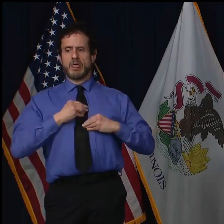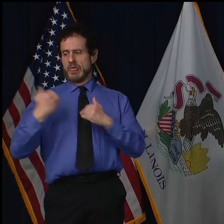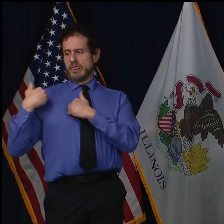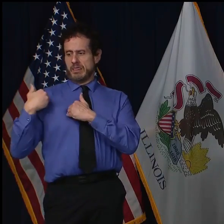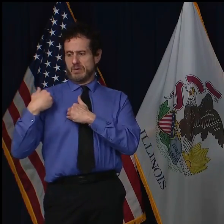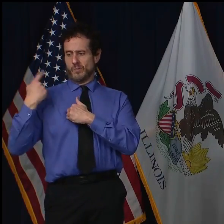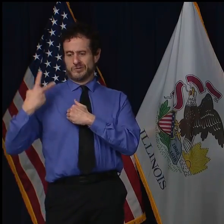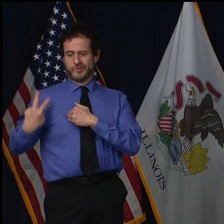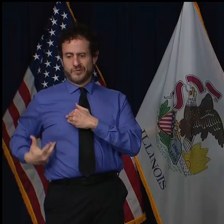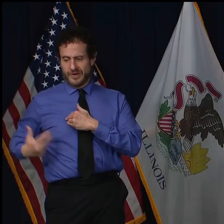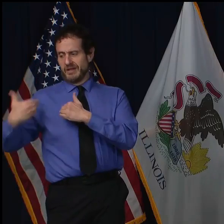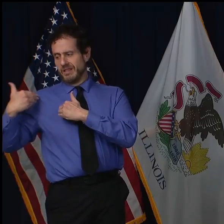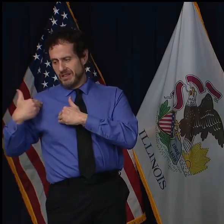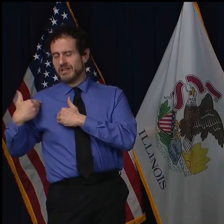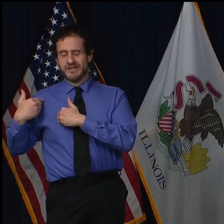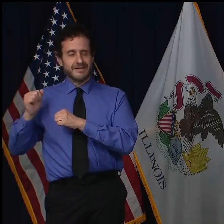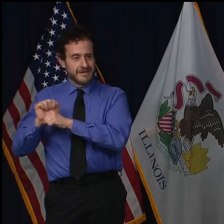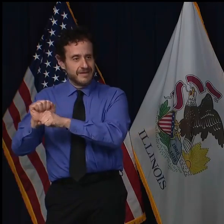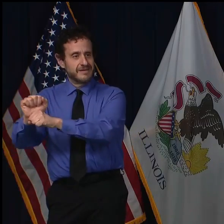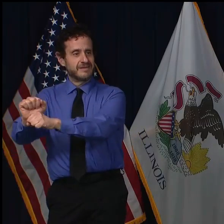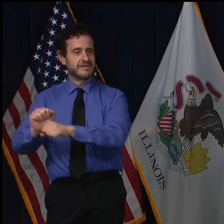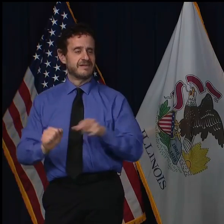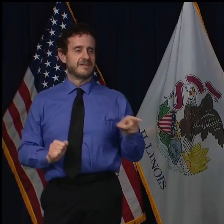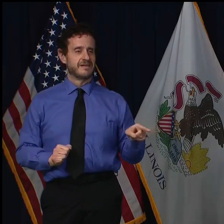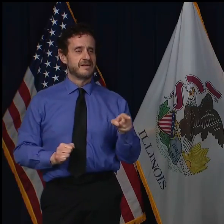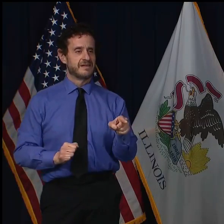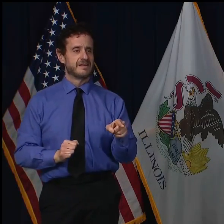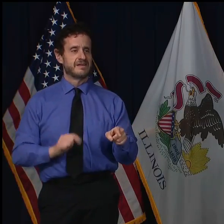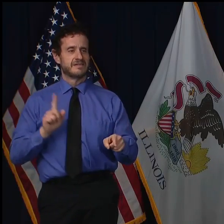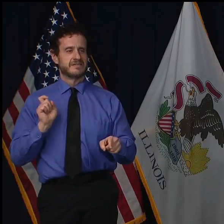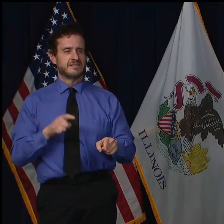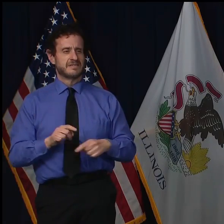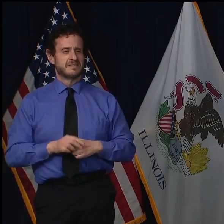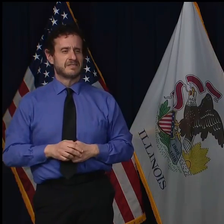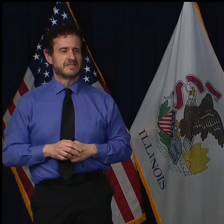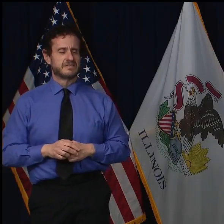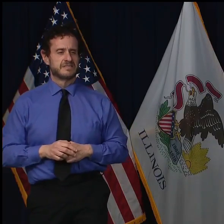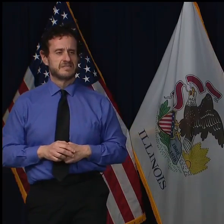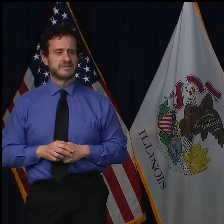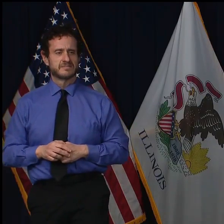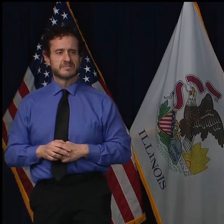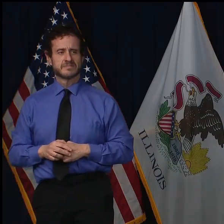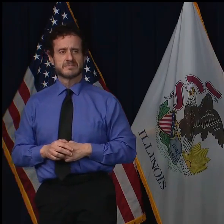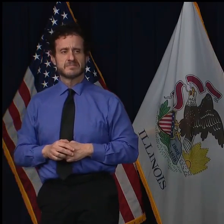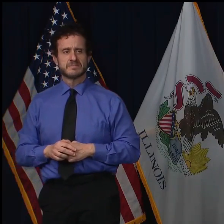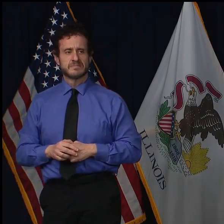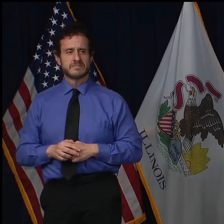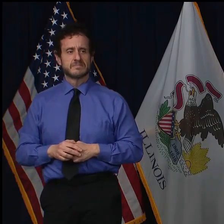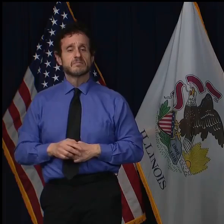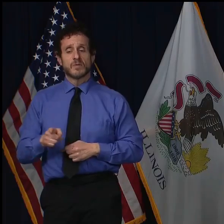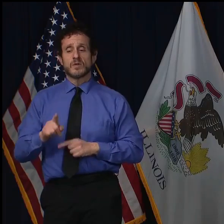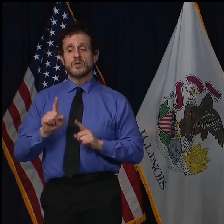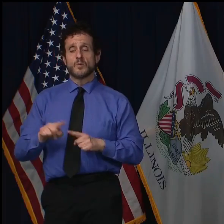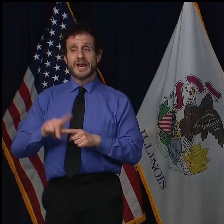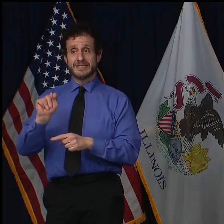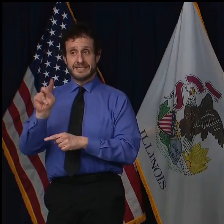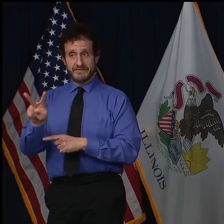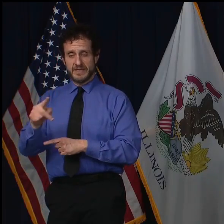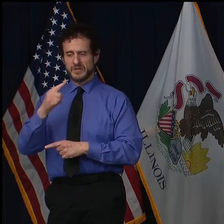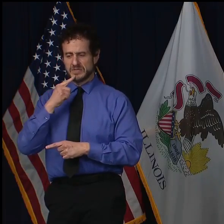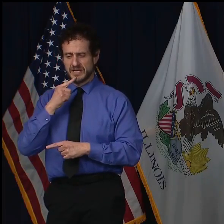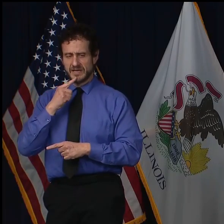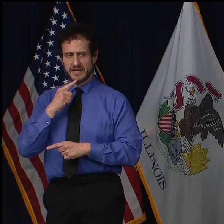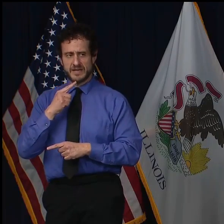we're going to deal with the budget going forward. This comes from Mark Maxwell, WCIA. You said on Face the Nation you hope there aren't too many